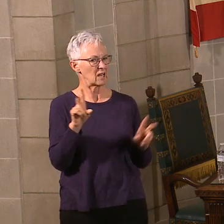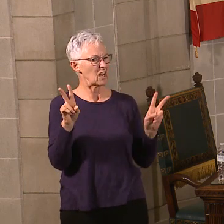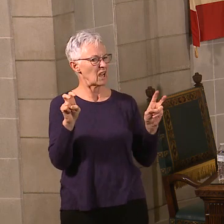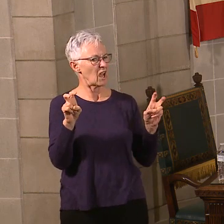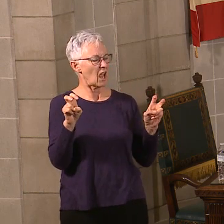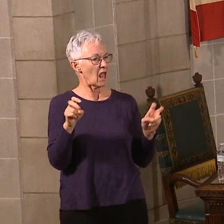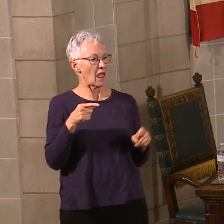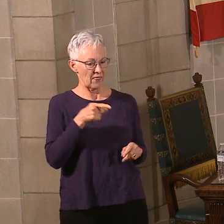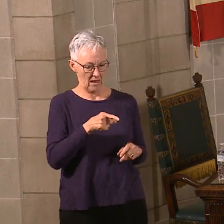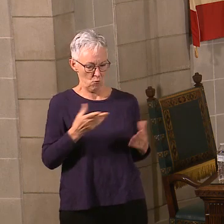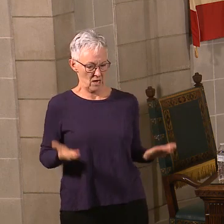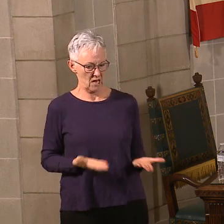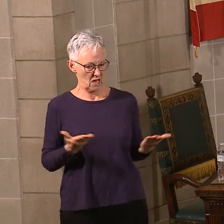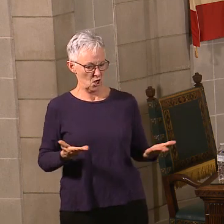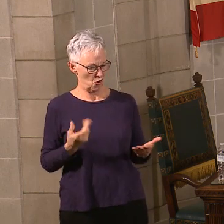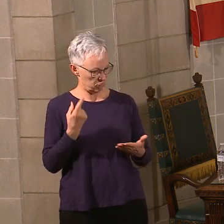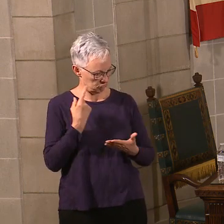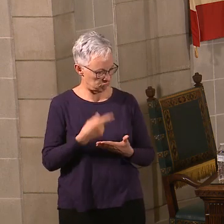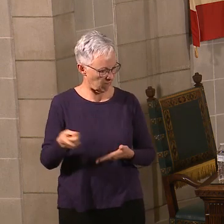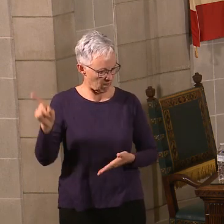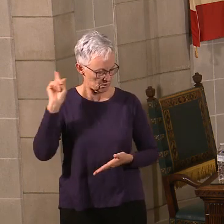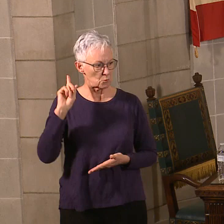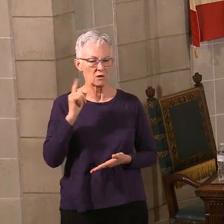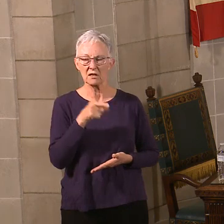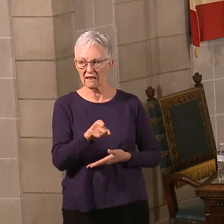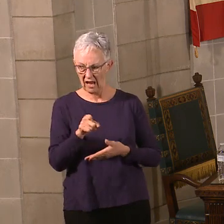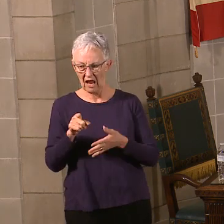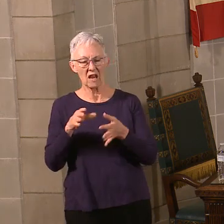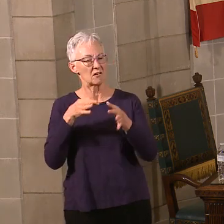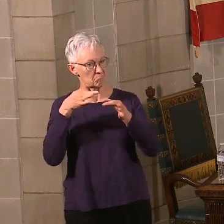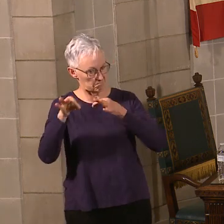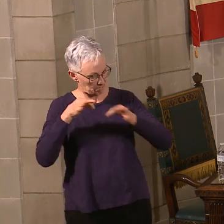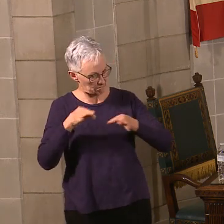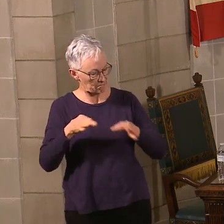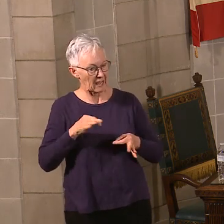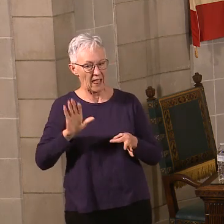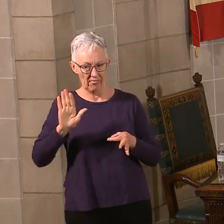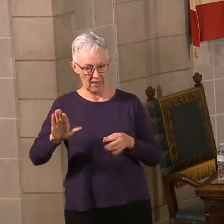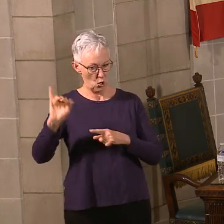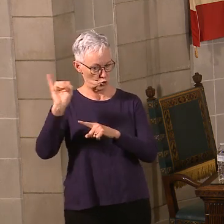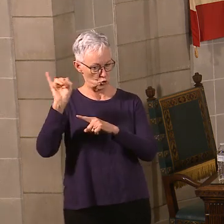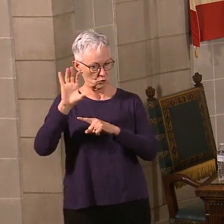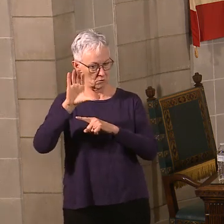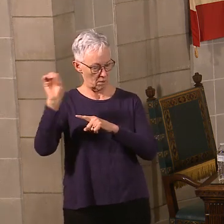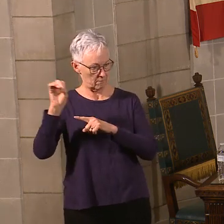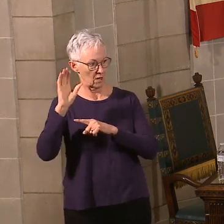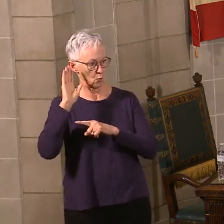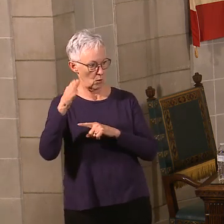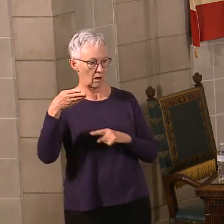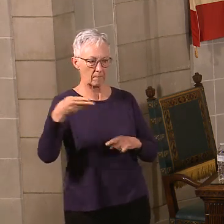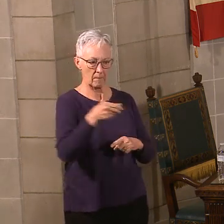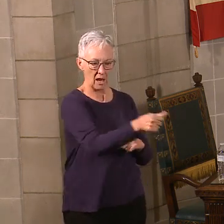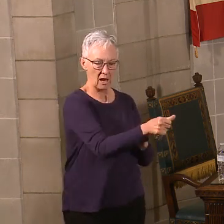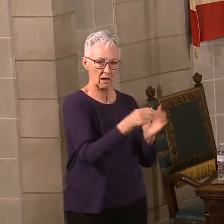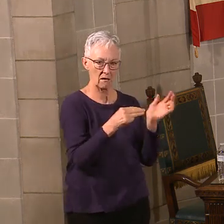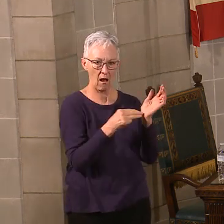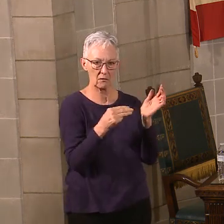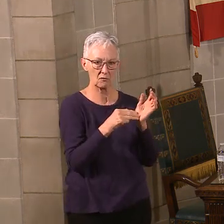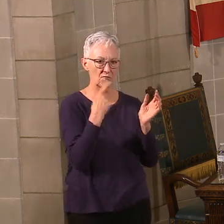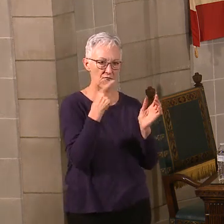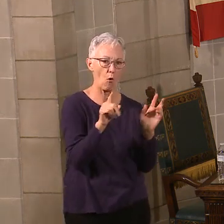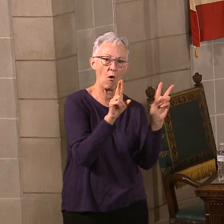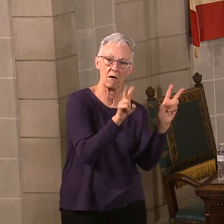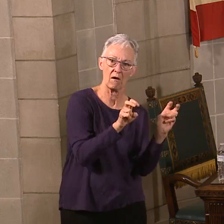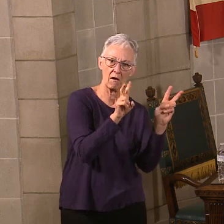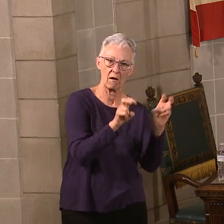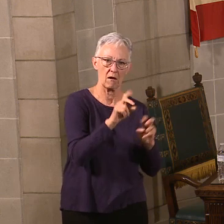earlier talking about how they were going to be reimbursing doctor's visits through telehealth, the same as an in-person doctor visit. They were a leader